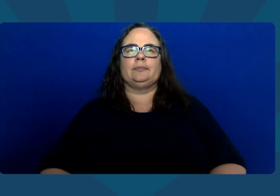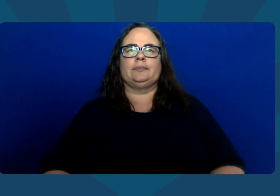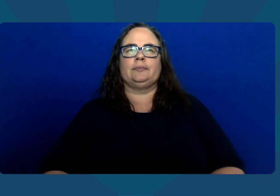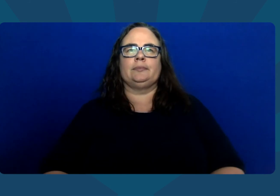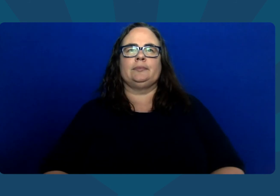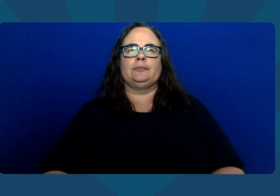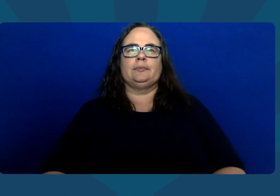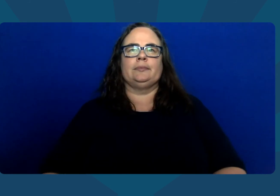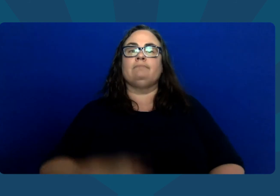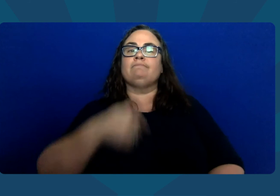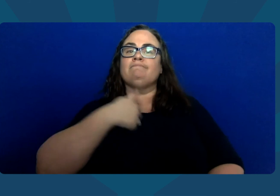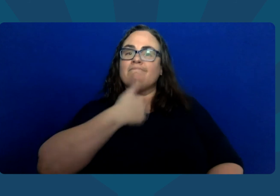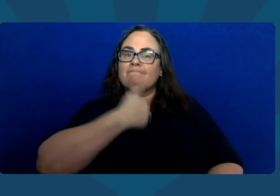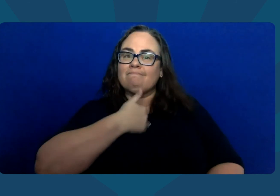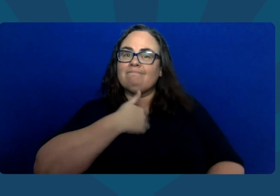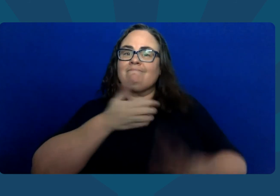aaron4az.com.